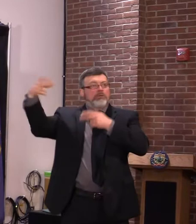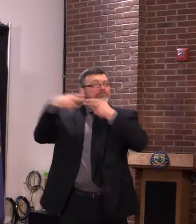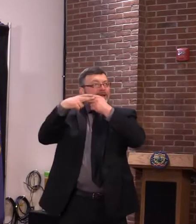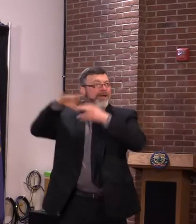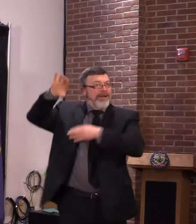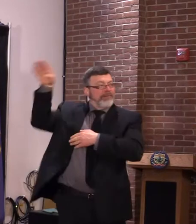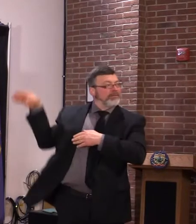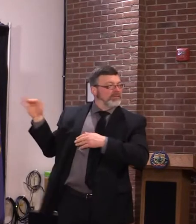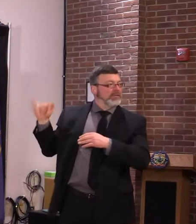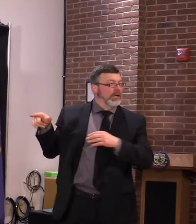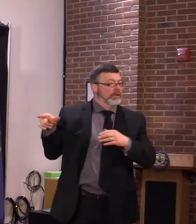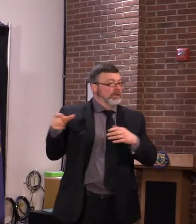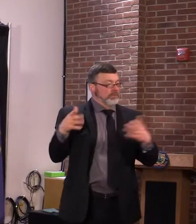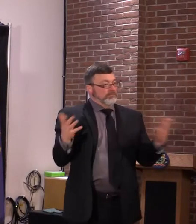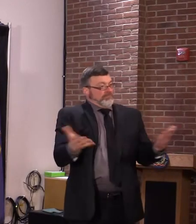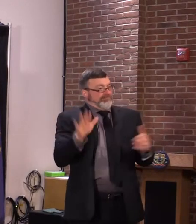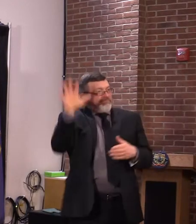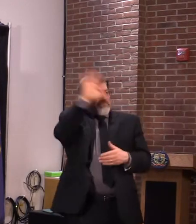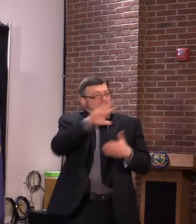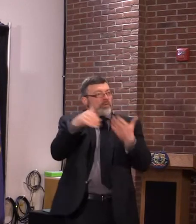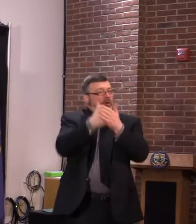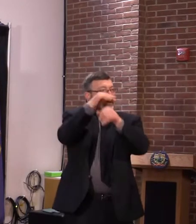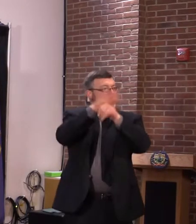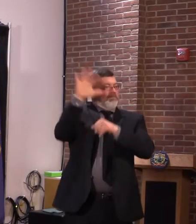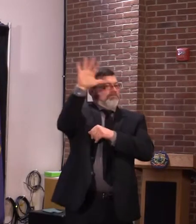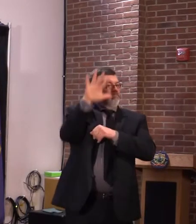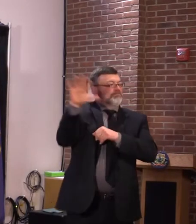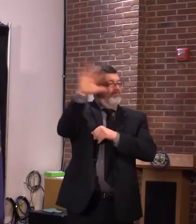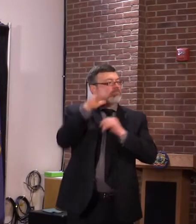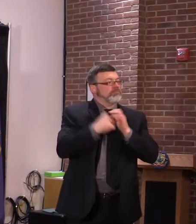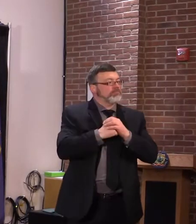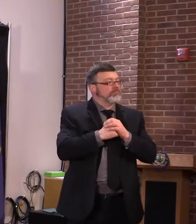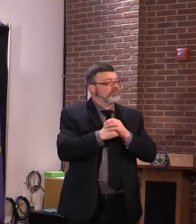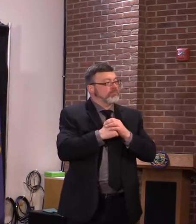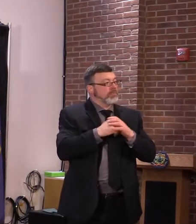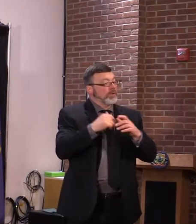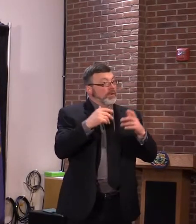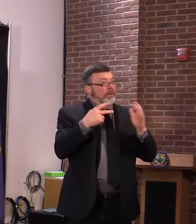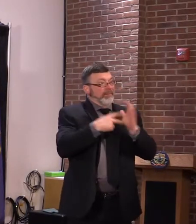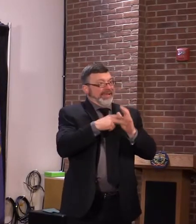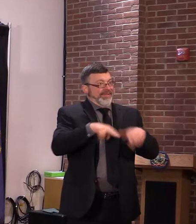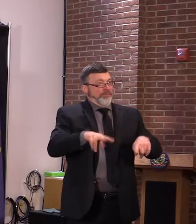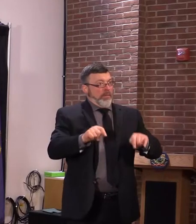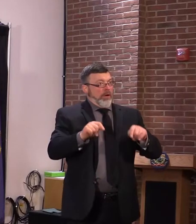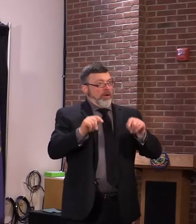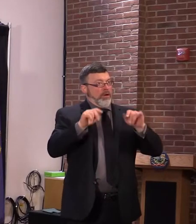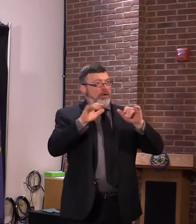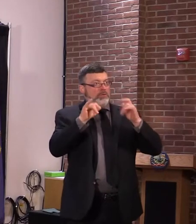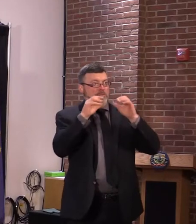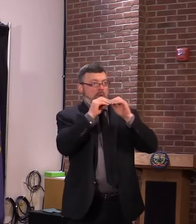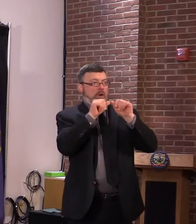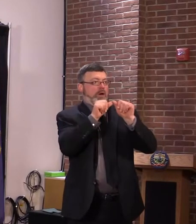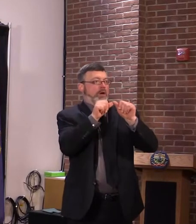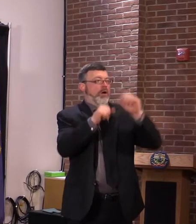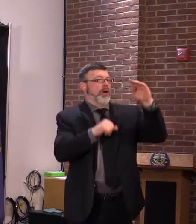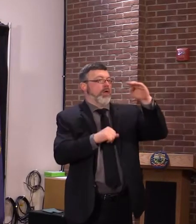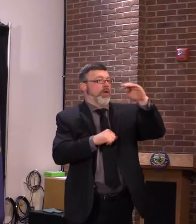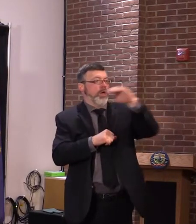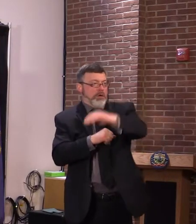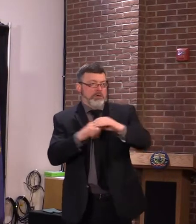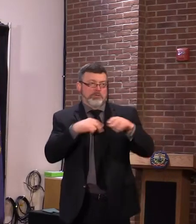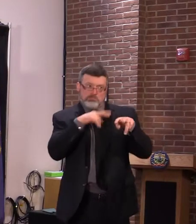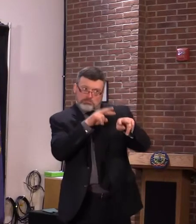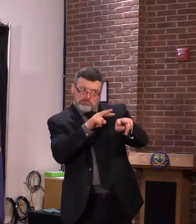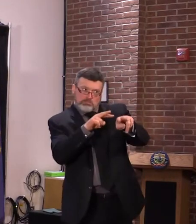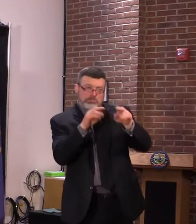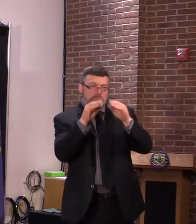of transmission here in Vermont over the next coming weeks, something we'd all very much welcome. Now,